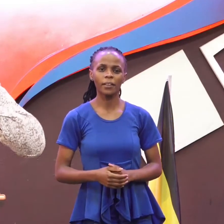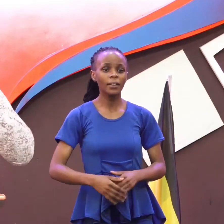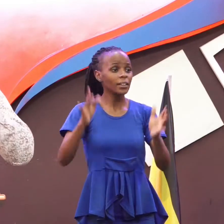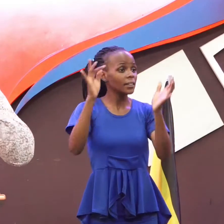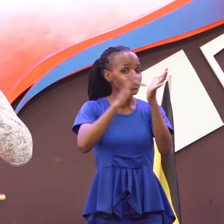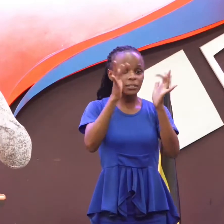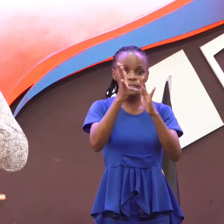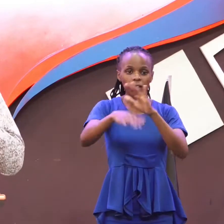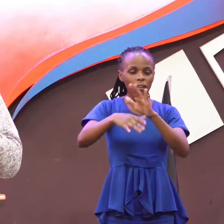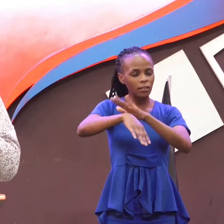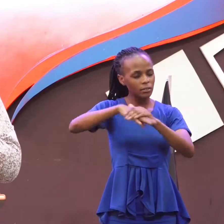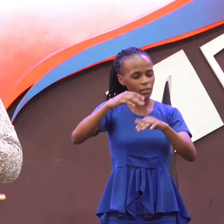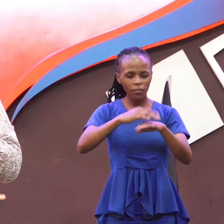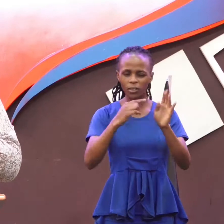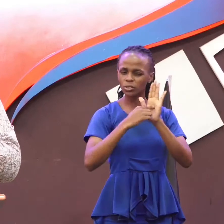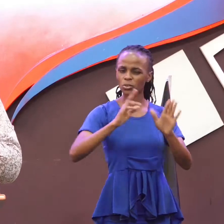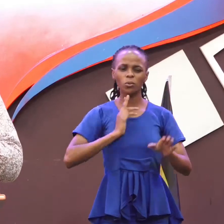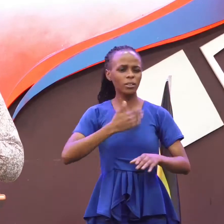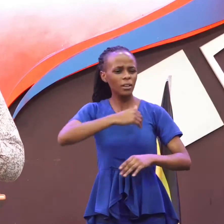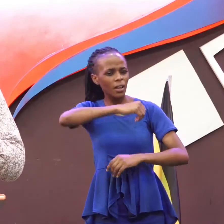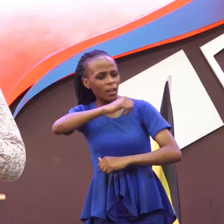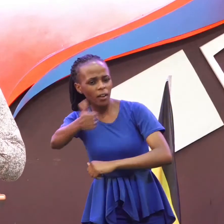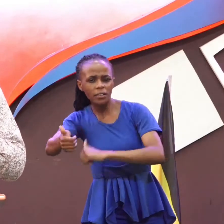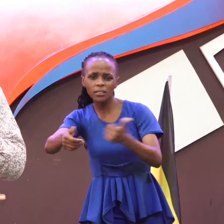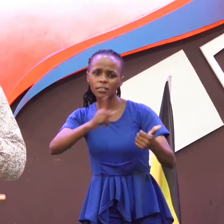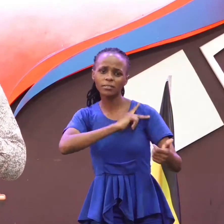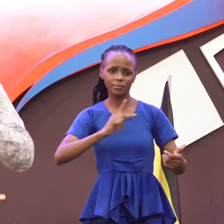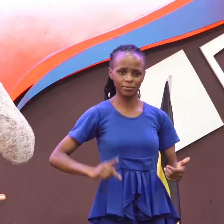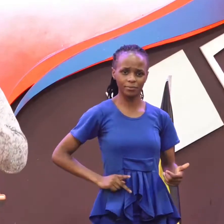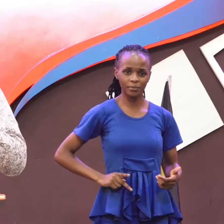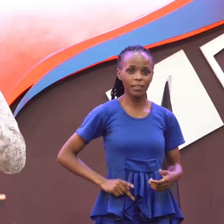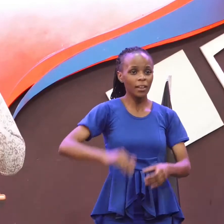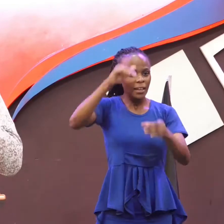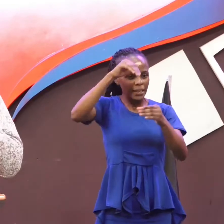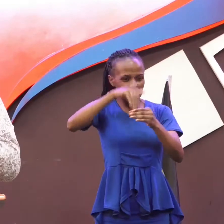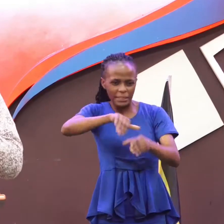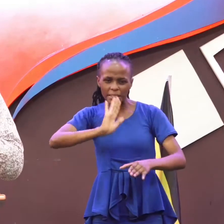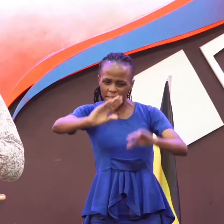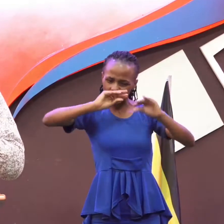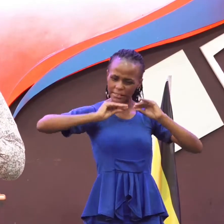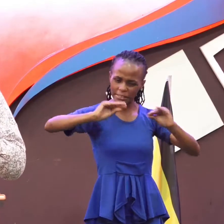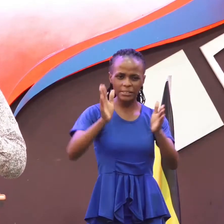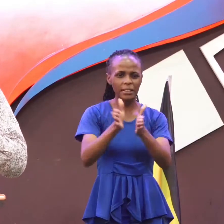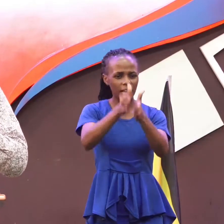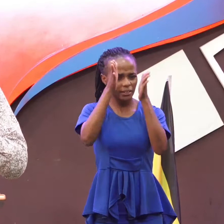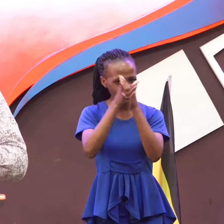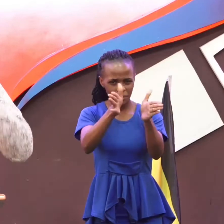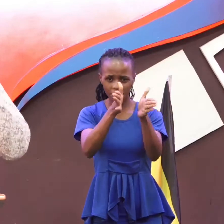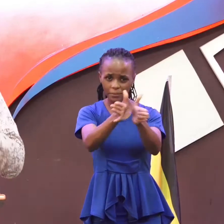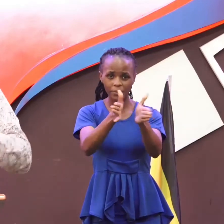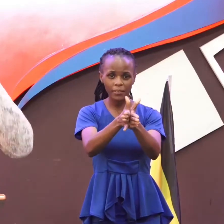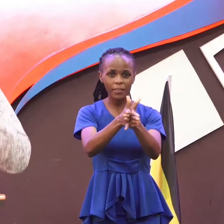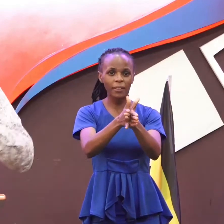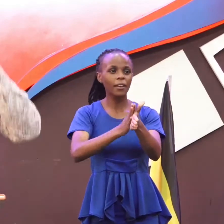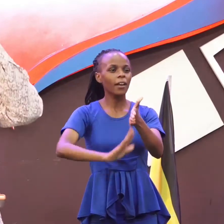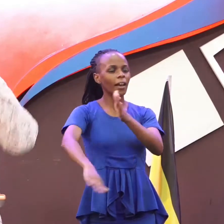Yesu teyatulagayo bwakabaka bulala. Jesus did not show us any other kind of kingdom. Mukusomesa kweno kunyonyola. In his promises and explanation,